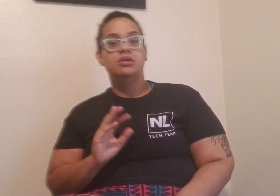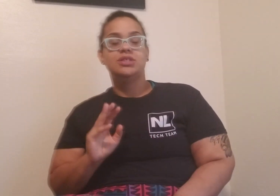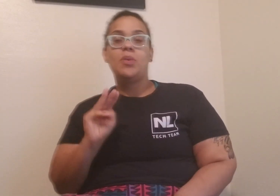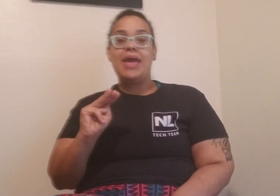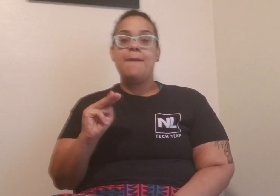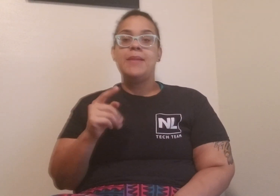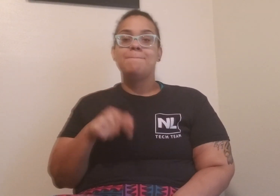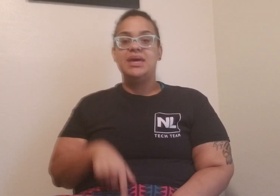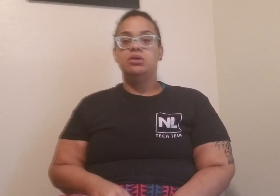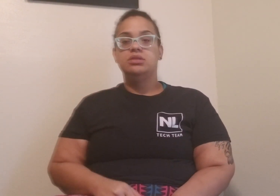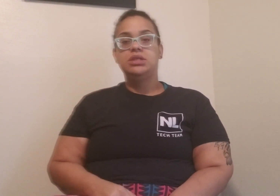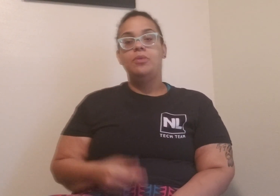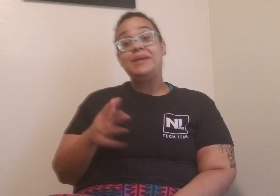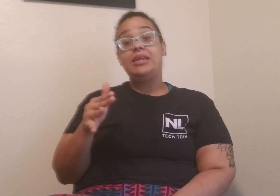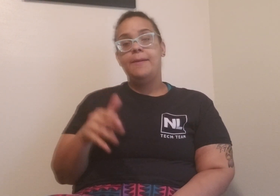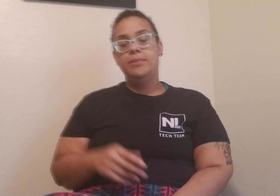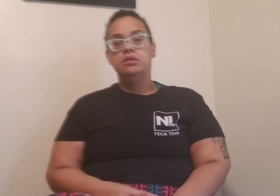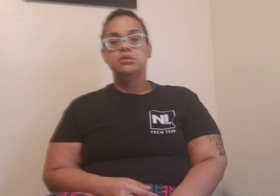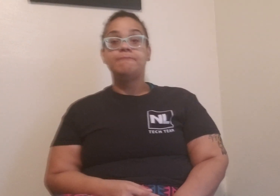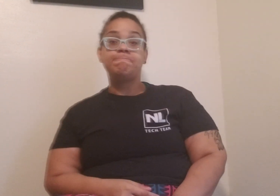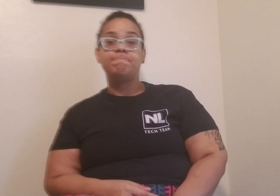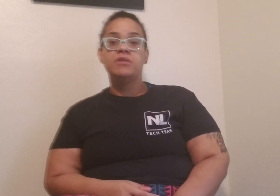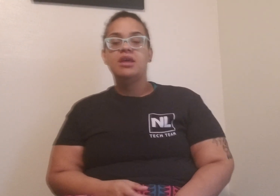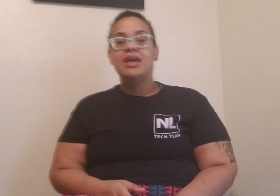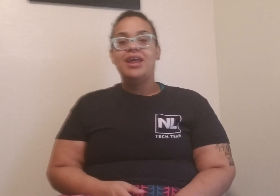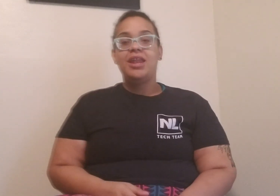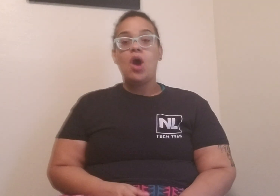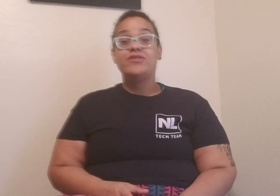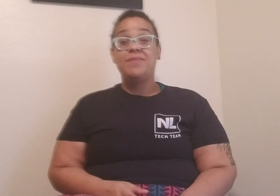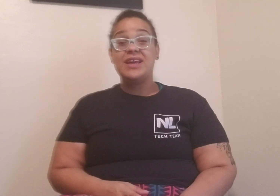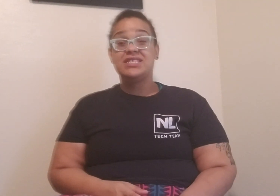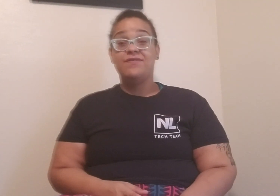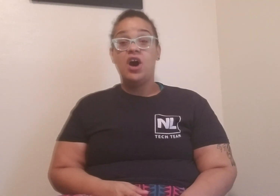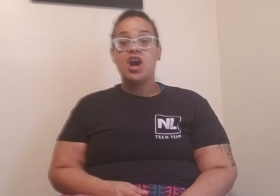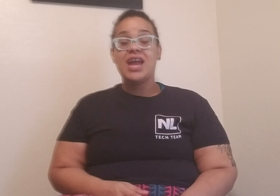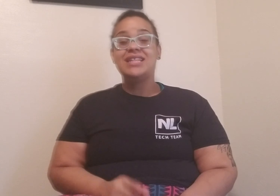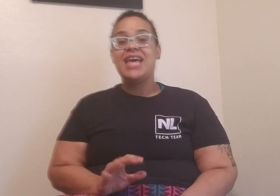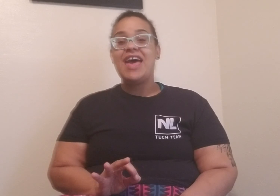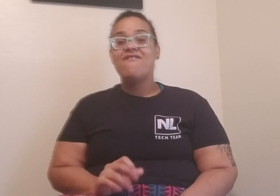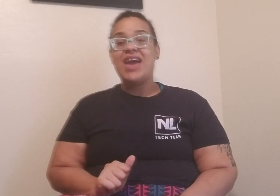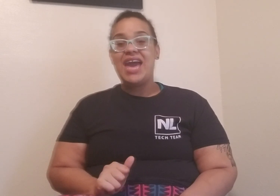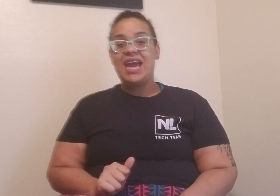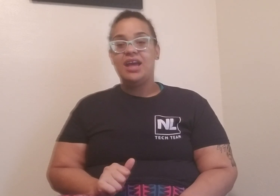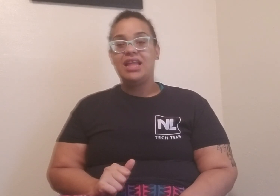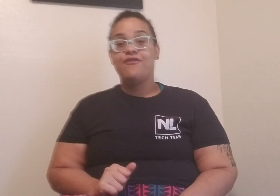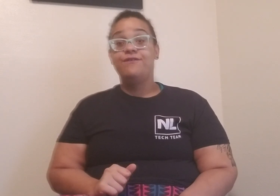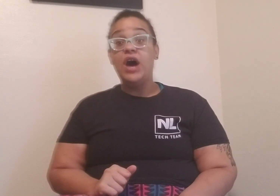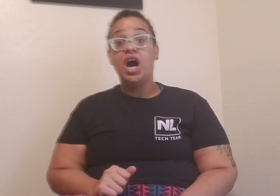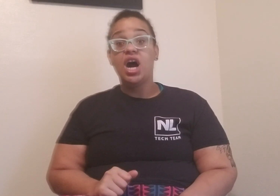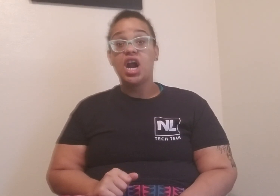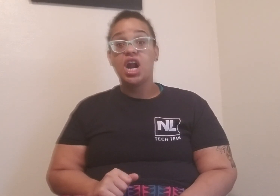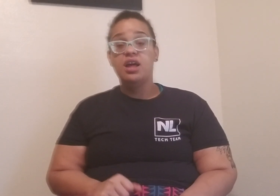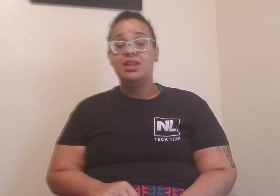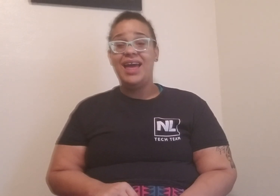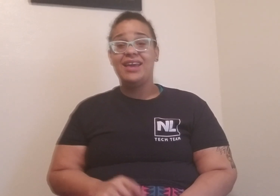So M, middle, so medium. So Now if something is far, it's F-A, like far. Like if